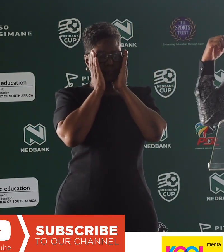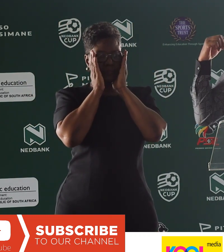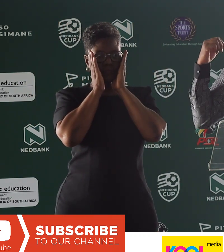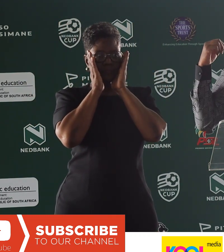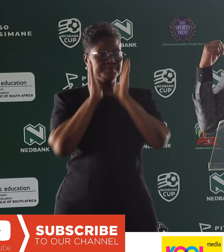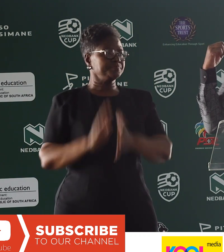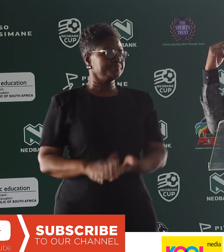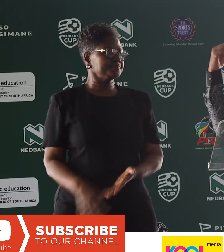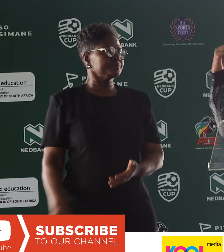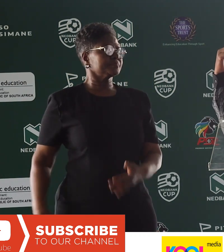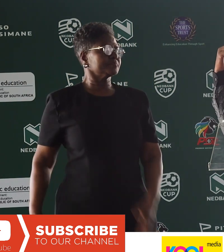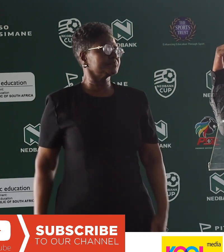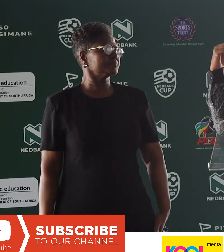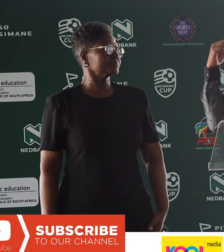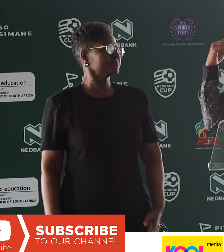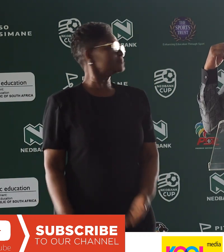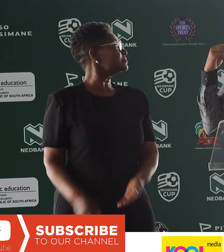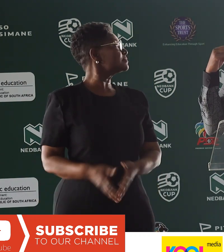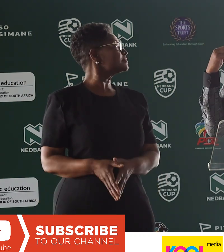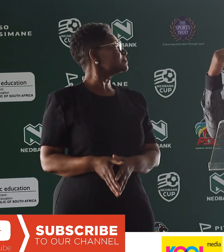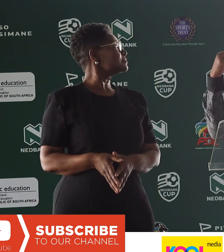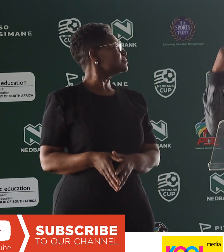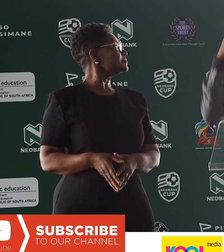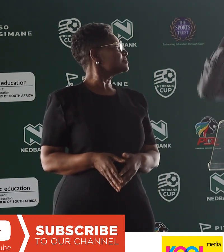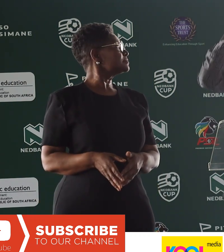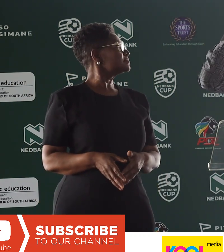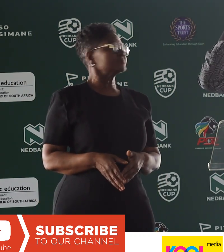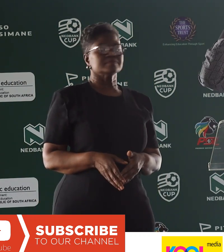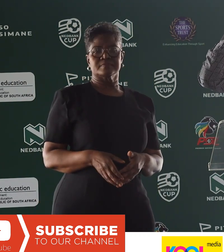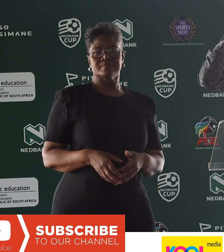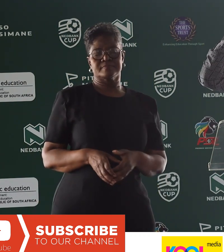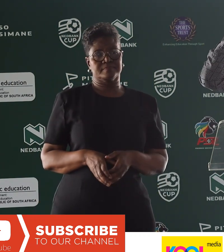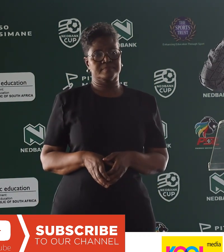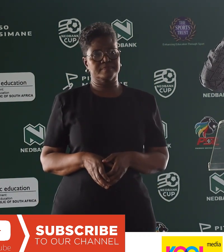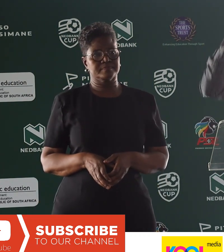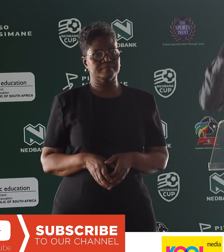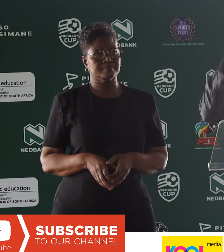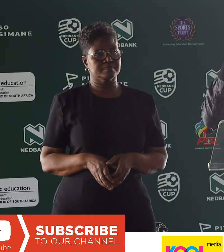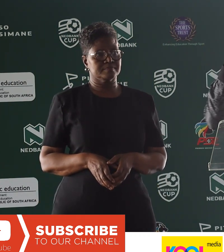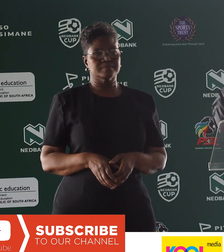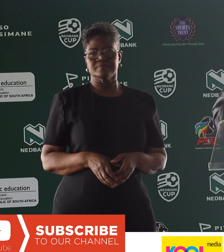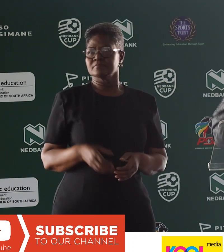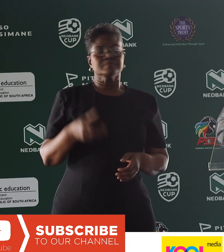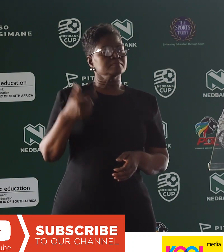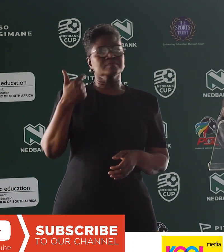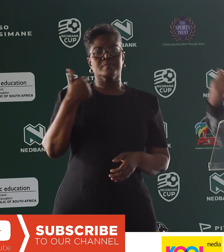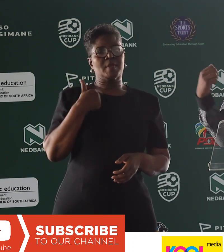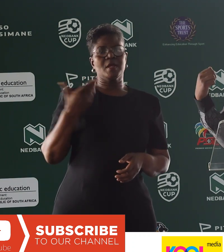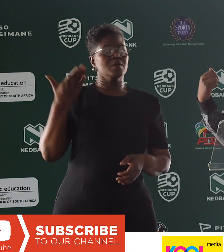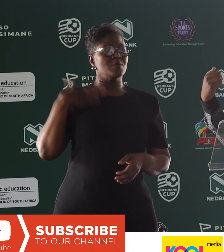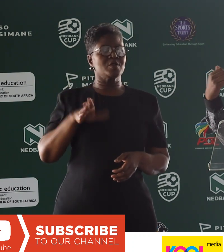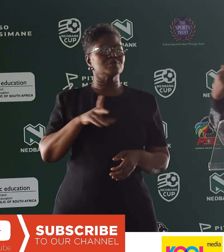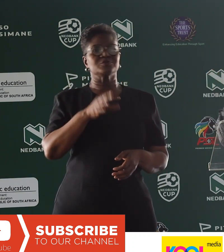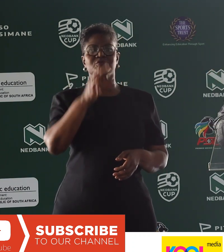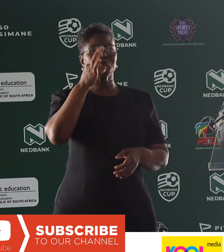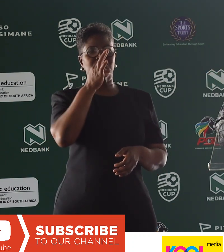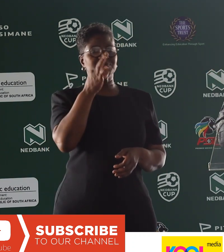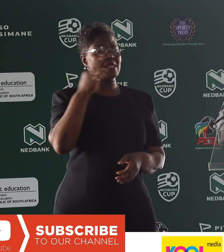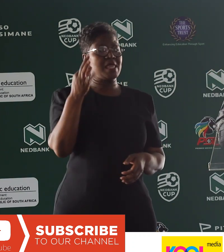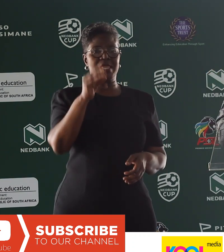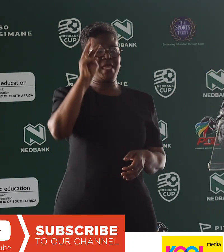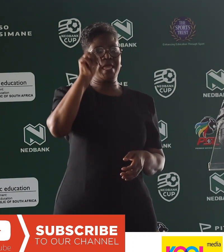I don't want to make an assumption that that which we are celebrating today is a prediction of yet to come in terms of the